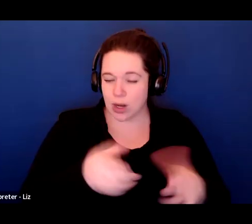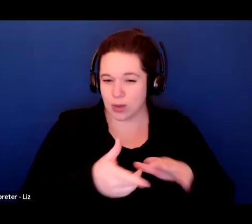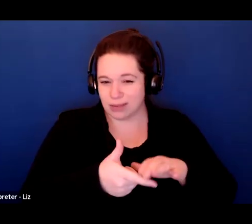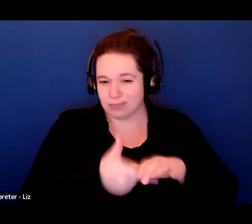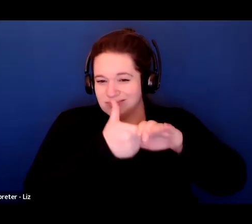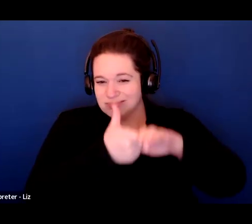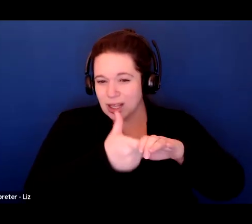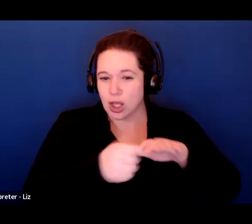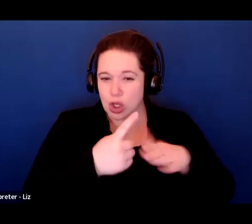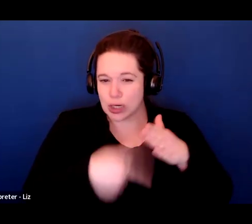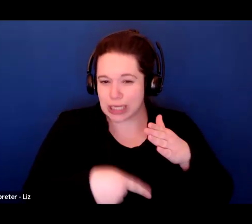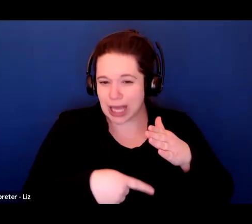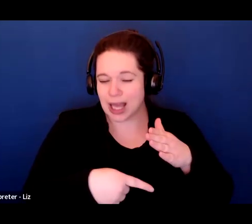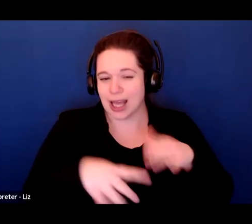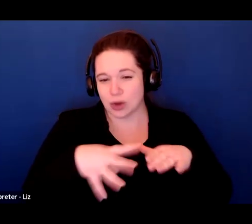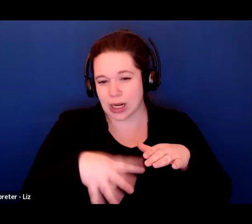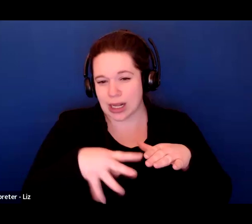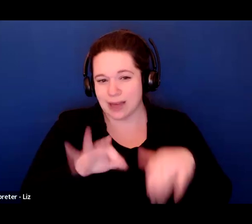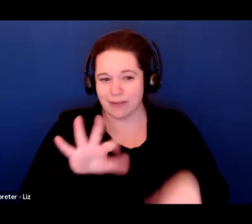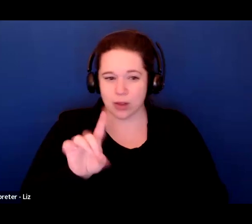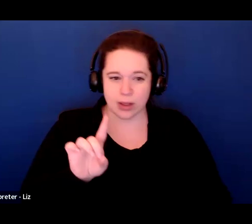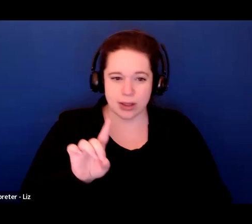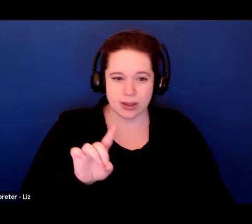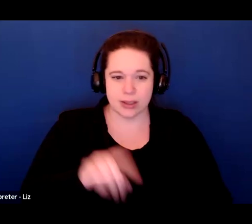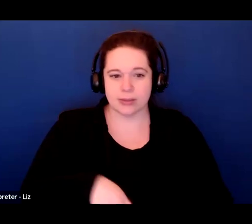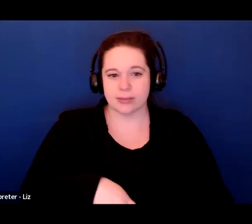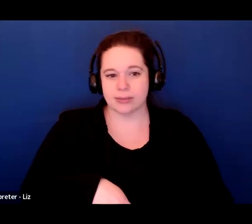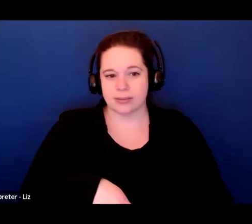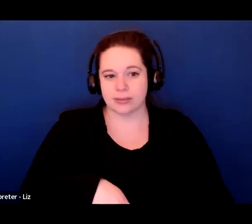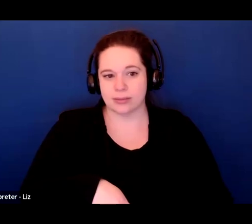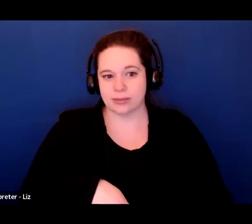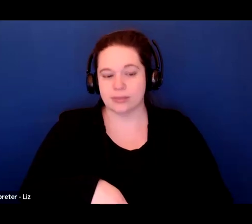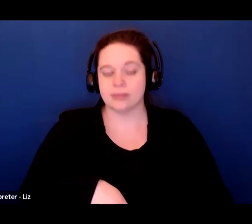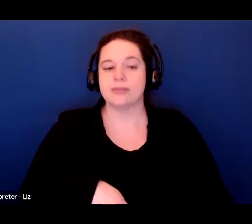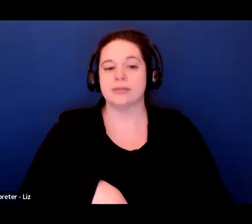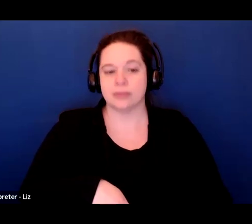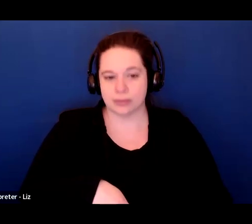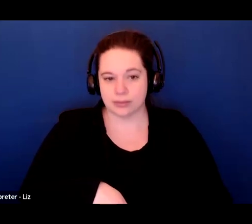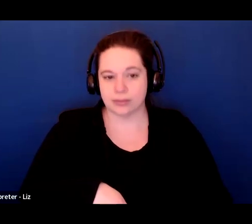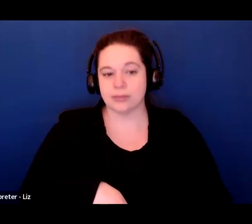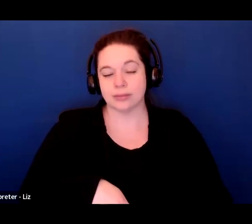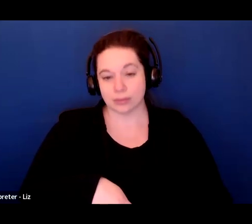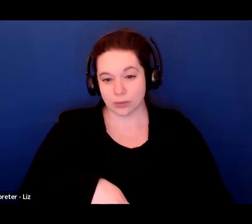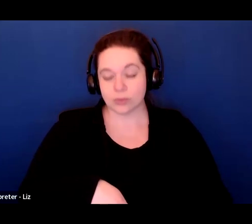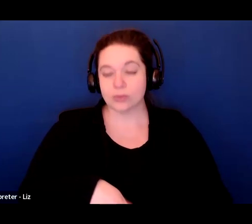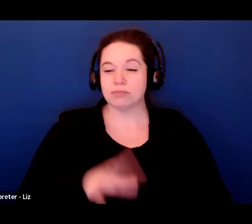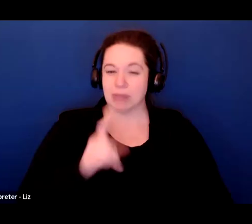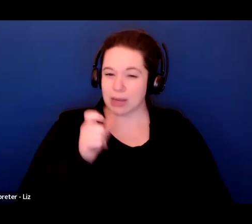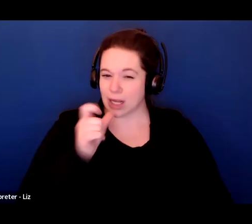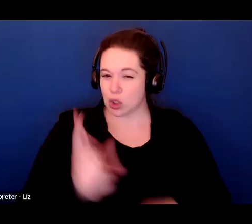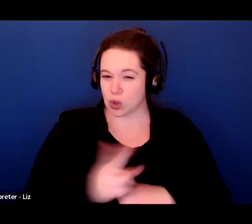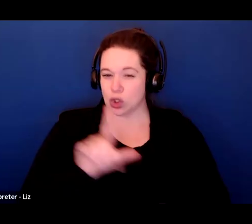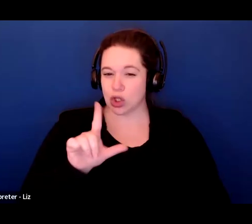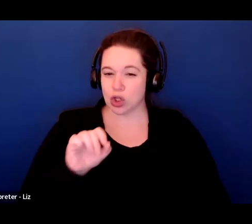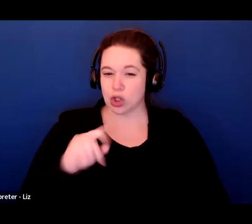It could cut and you could leak fluid. So you might not want to use the loops now, but you might want to think about that later. There